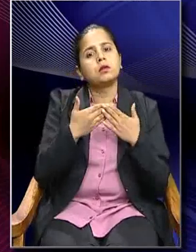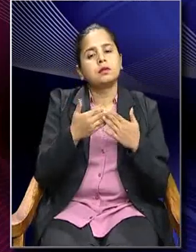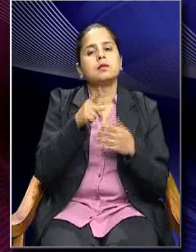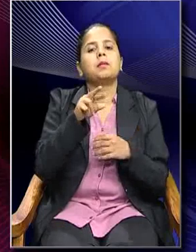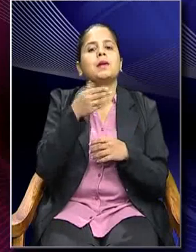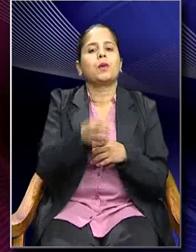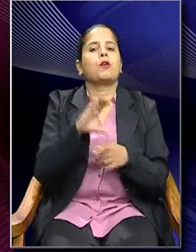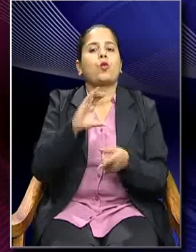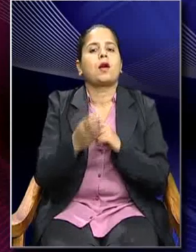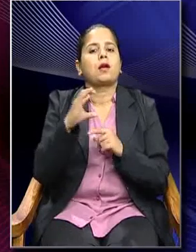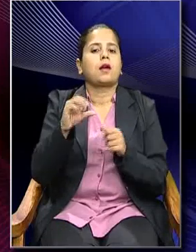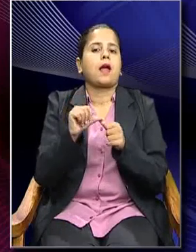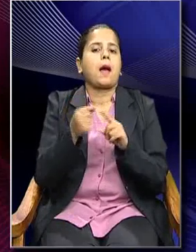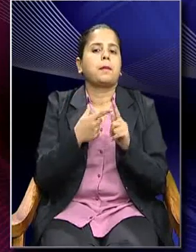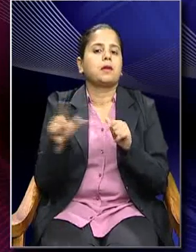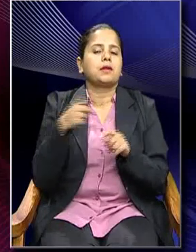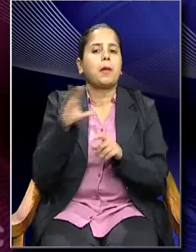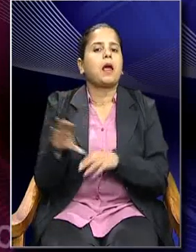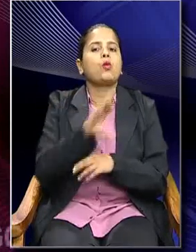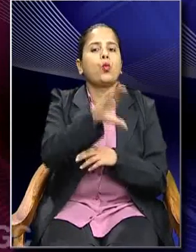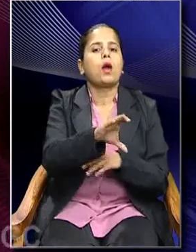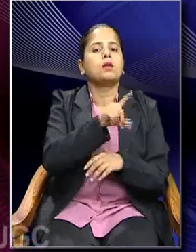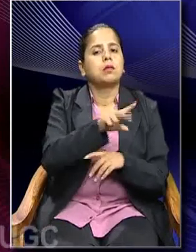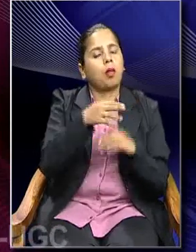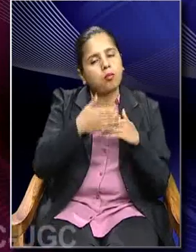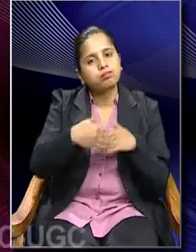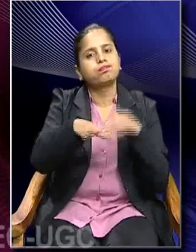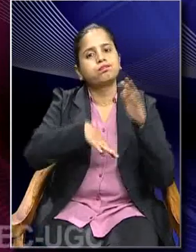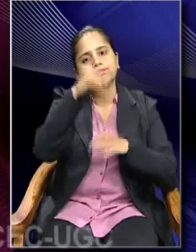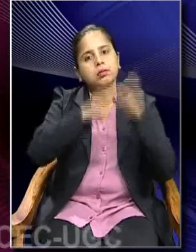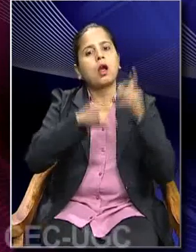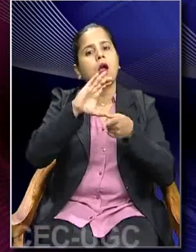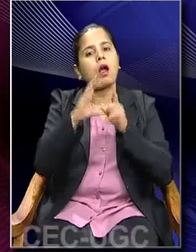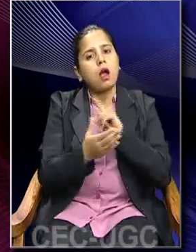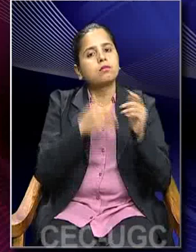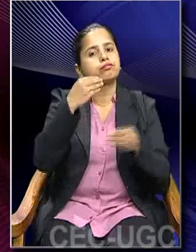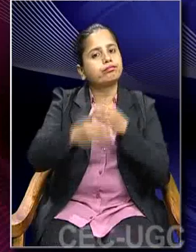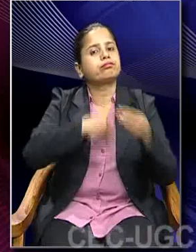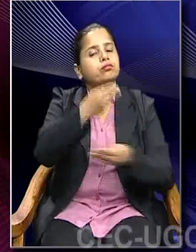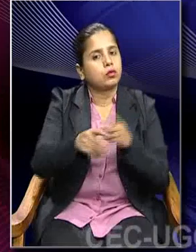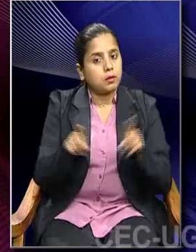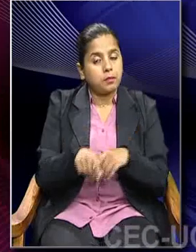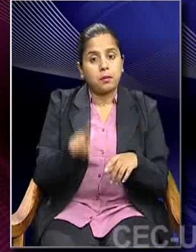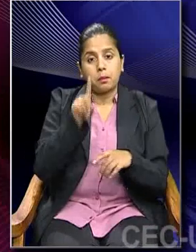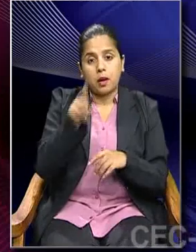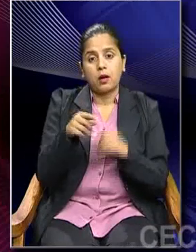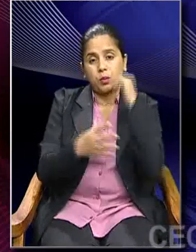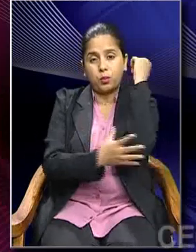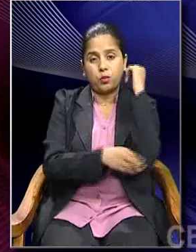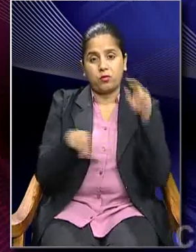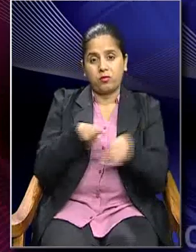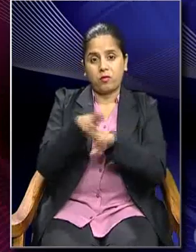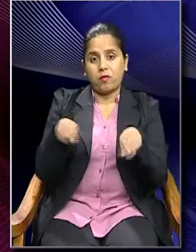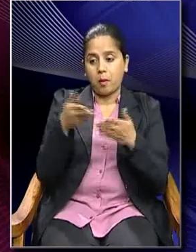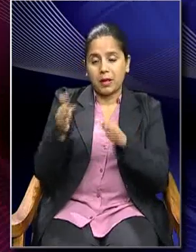capital. It's a kind of an investment that will go on building on the culture. Whereas, children from poor family or